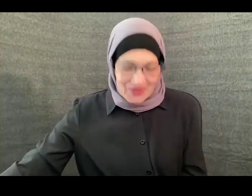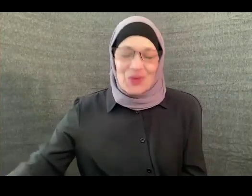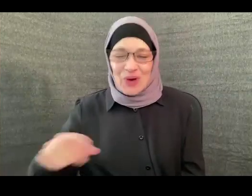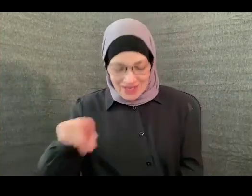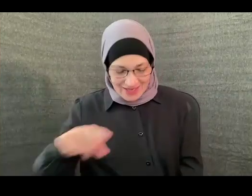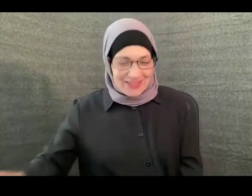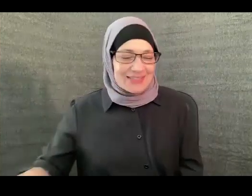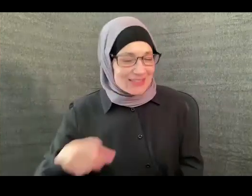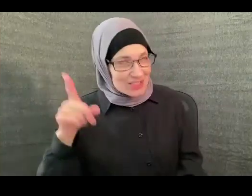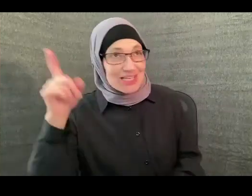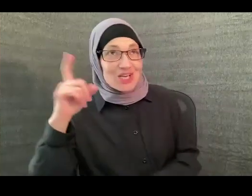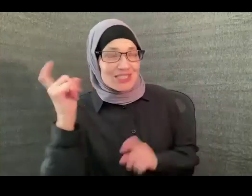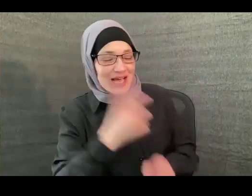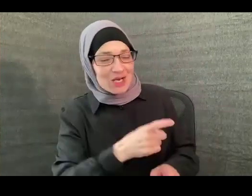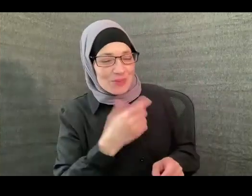So